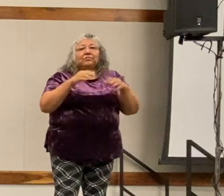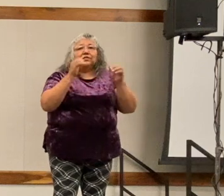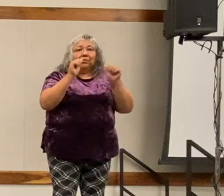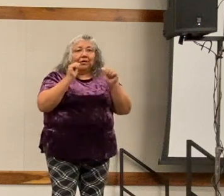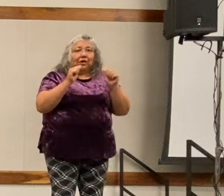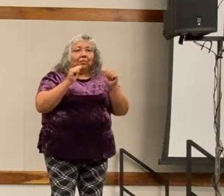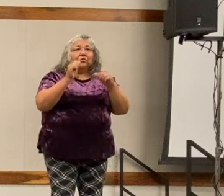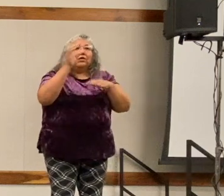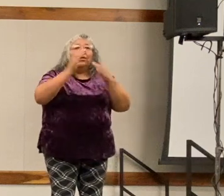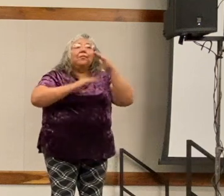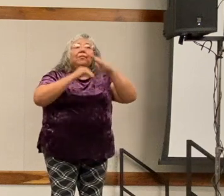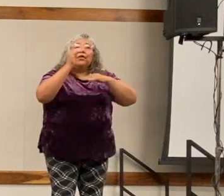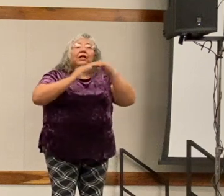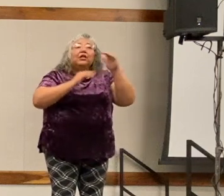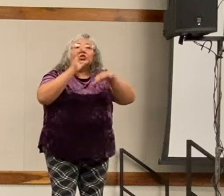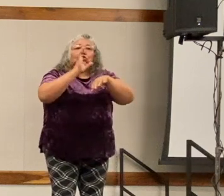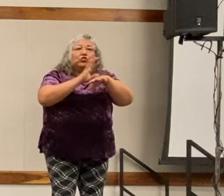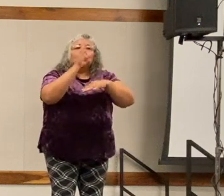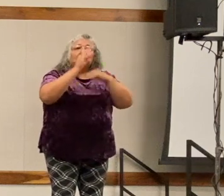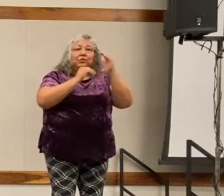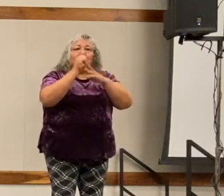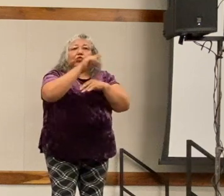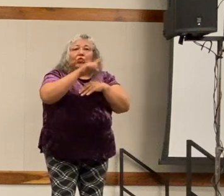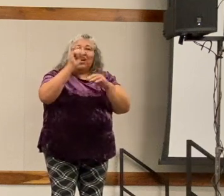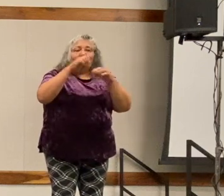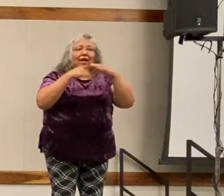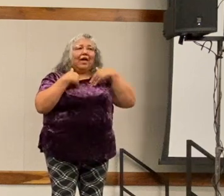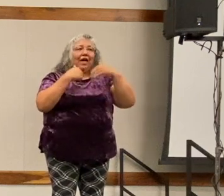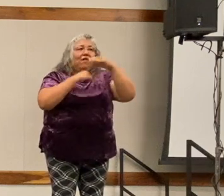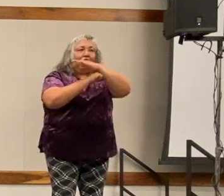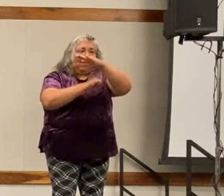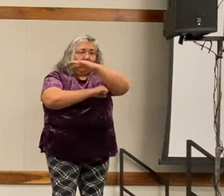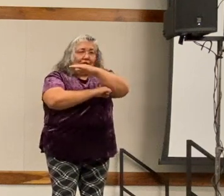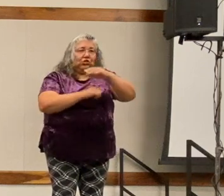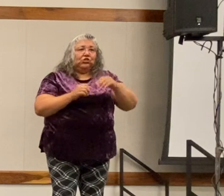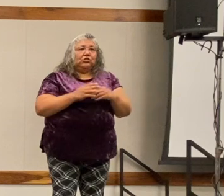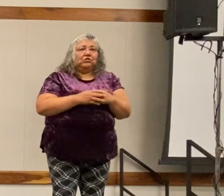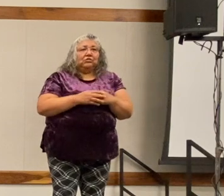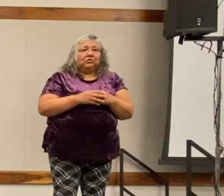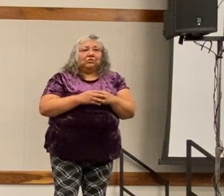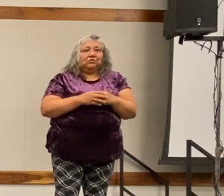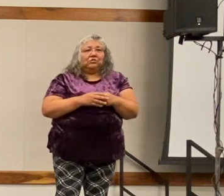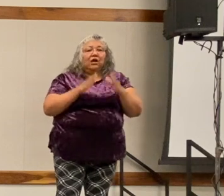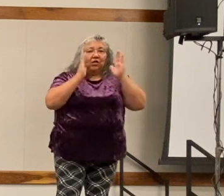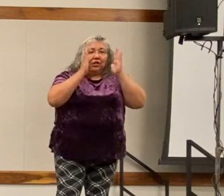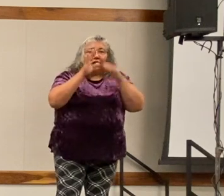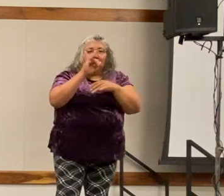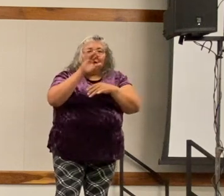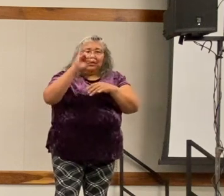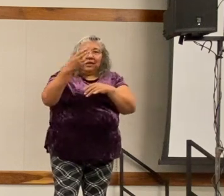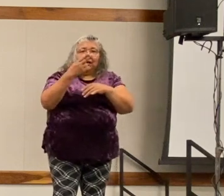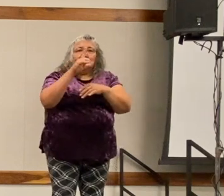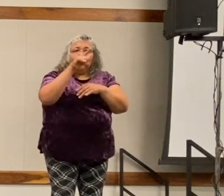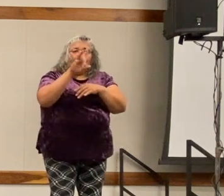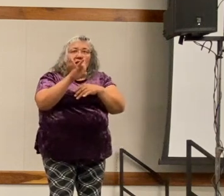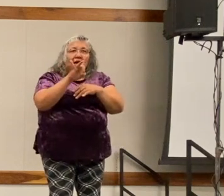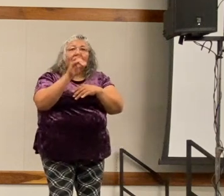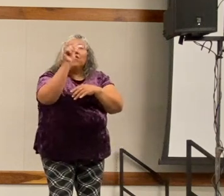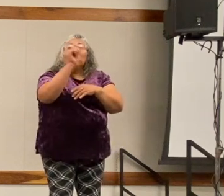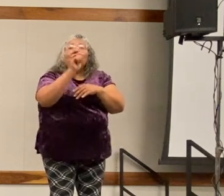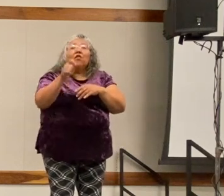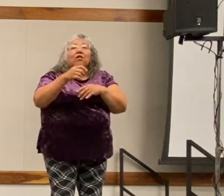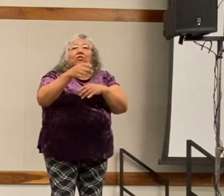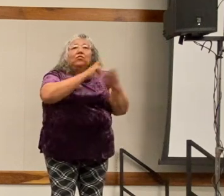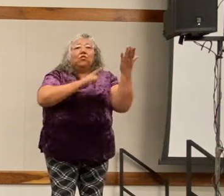to build a church building, you have to have a foundation. Listen to Isaiah 28. Therefore, the Lord